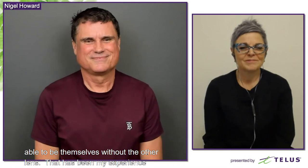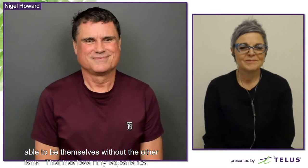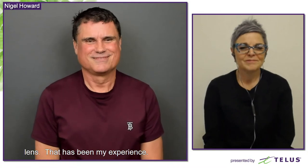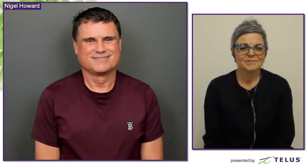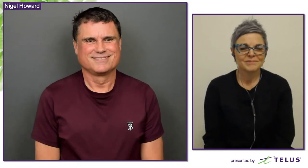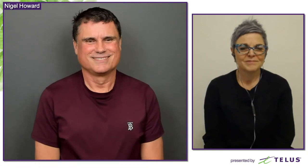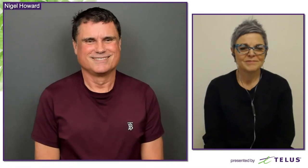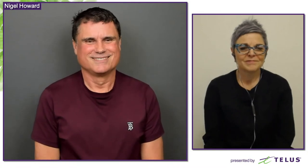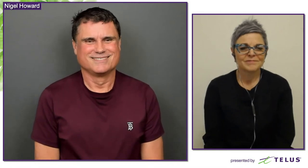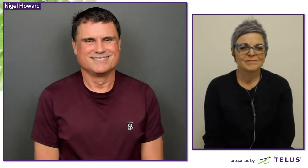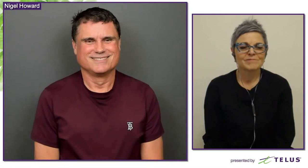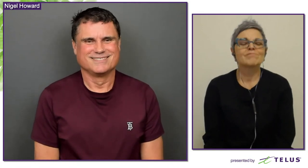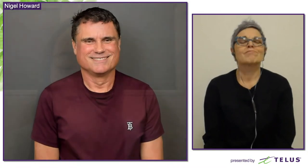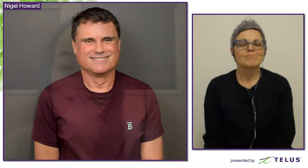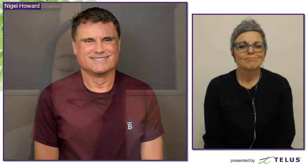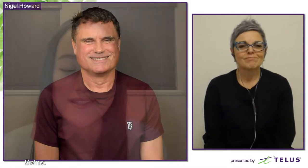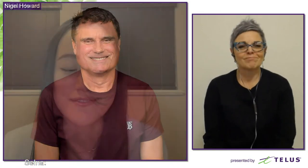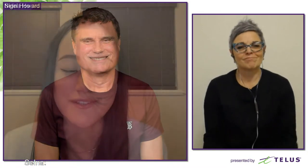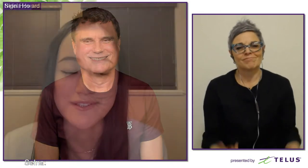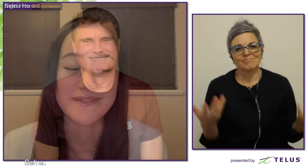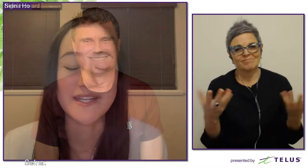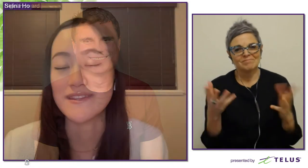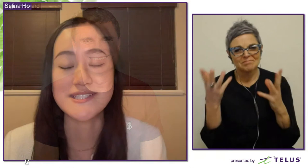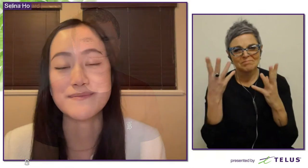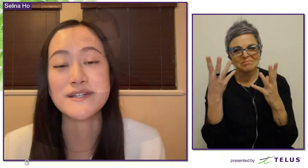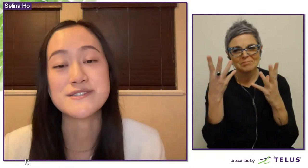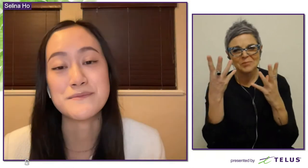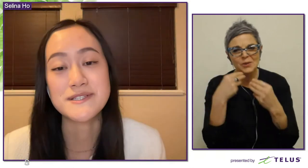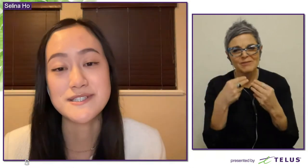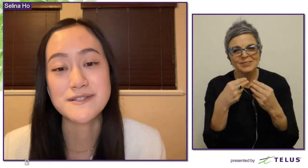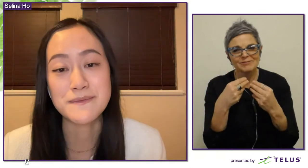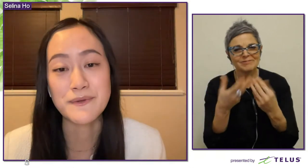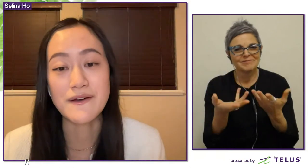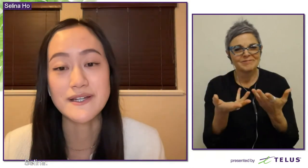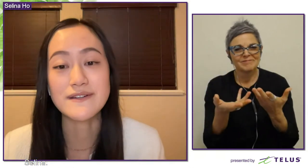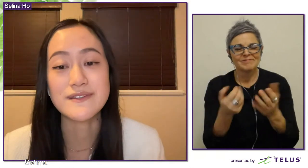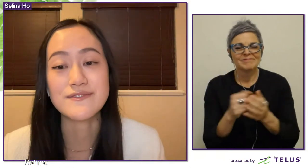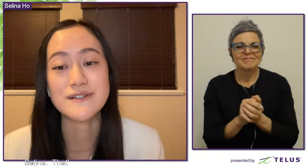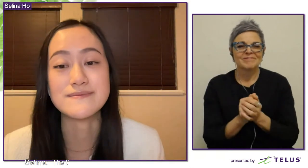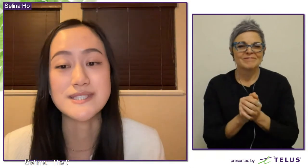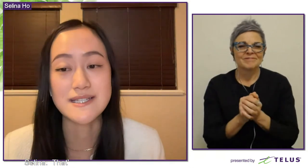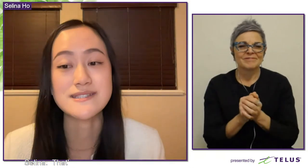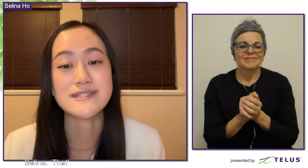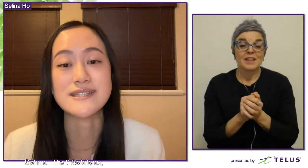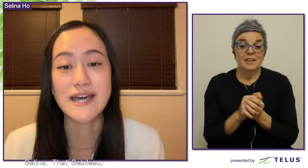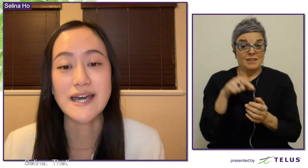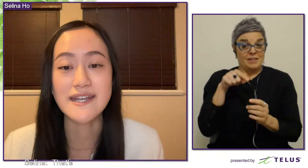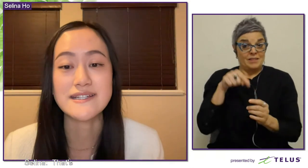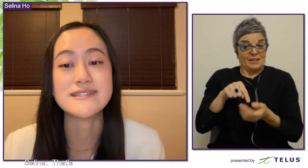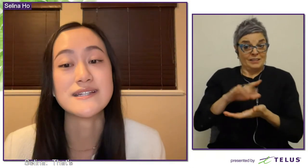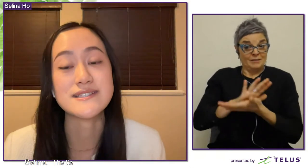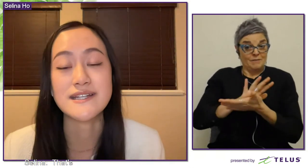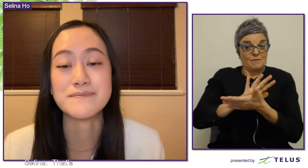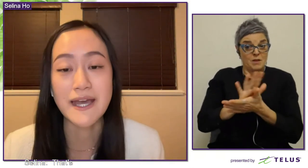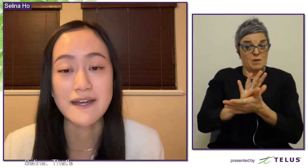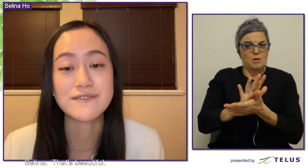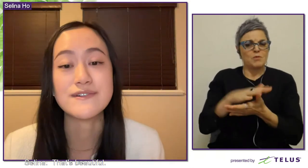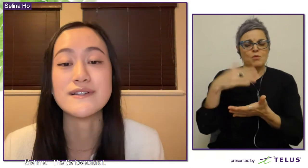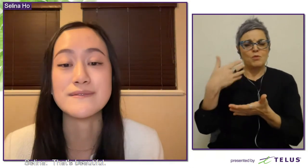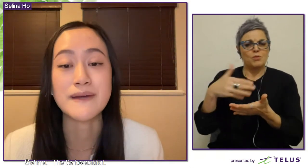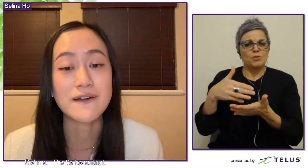Yeah, that's beautiful. And I completely agree that the film, again, the team has so much to be proud of. The film does just that. And it's